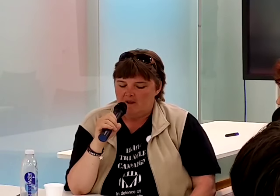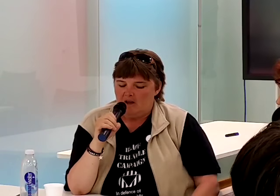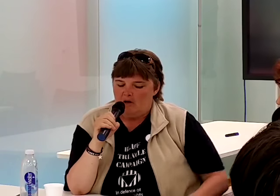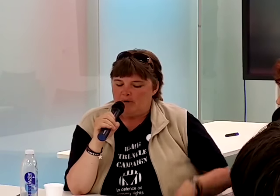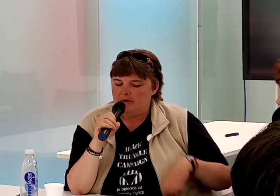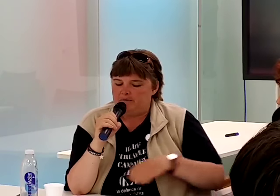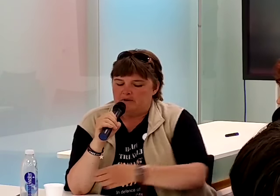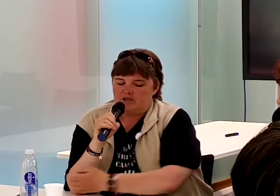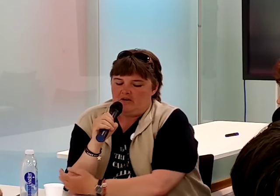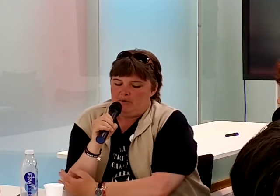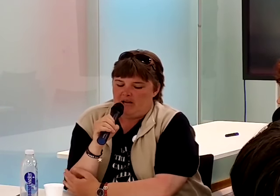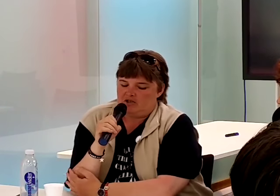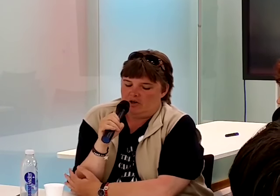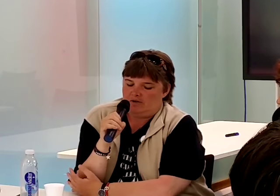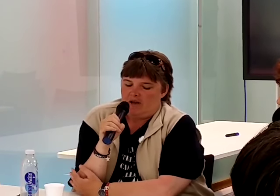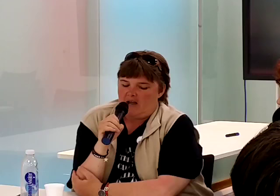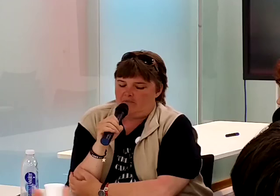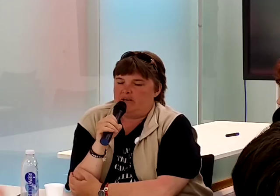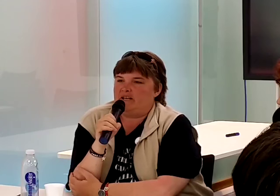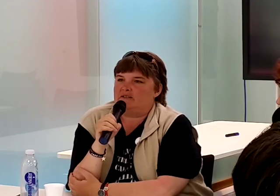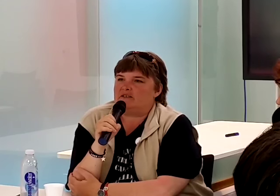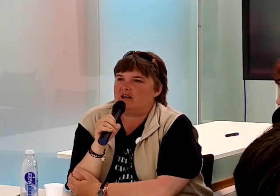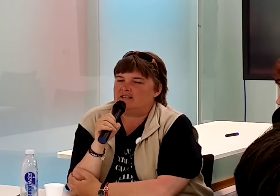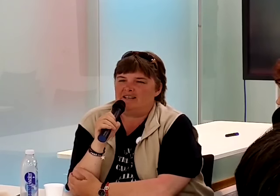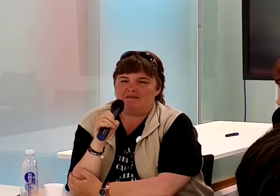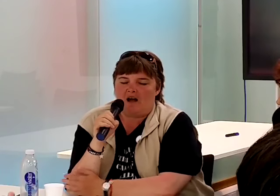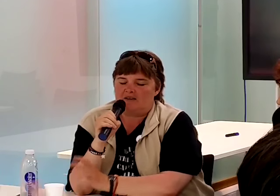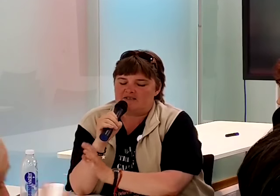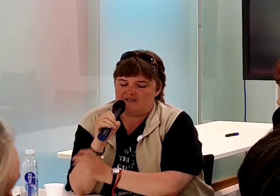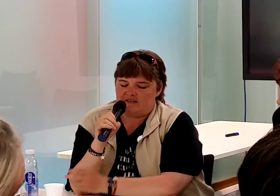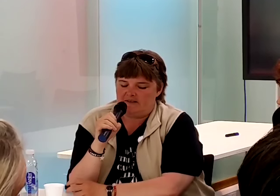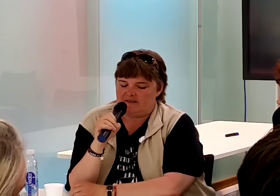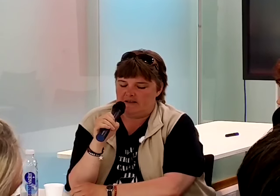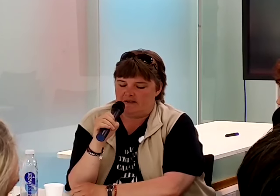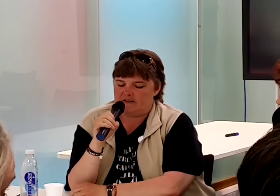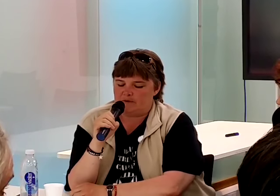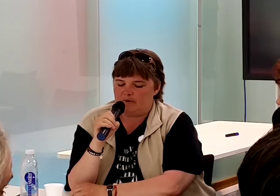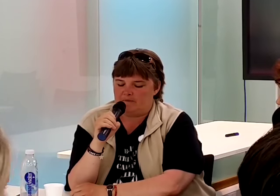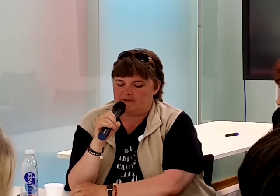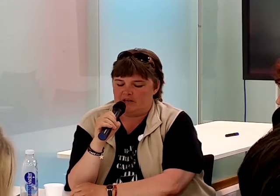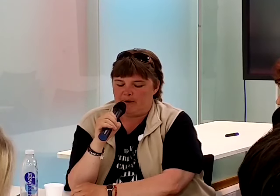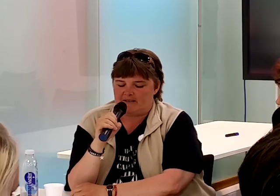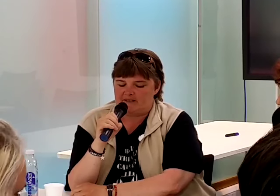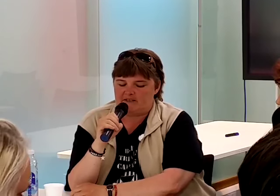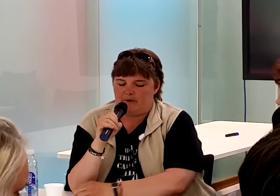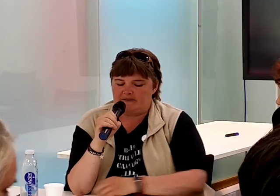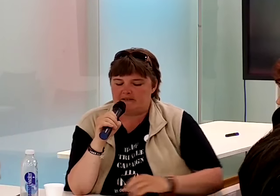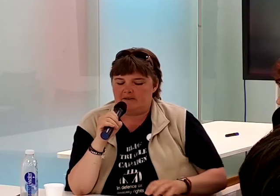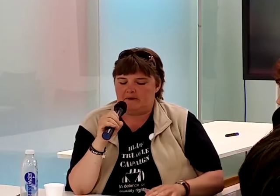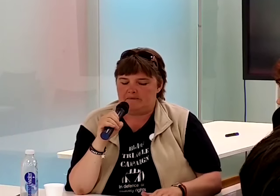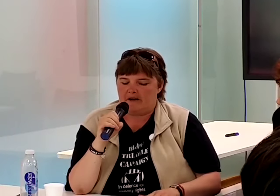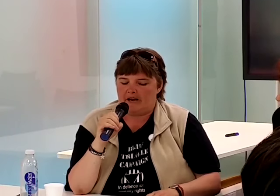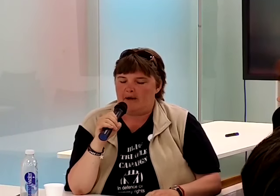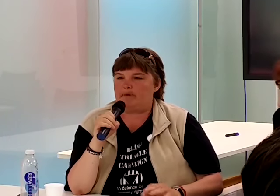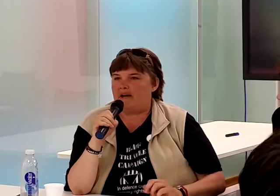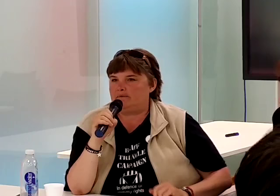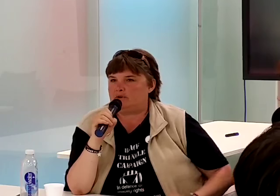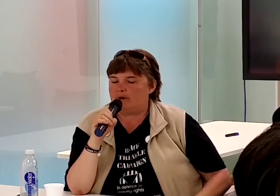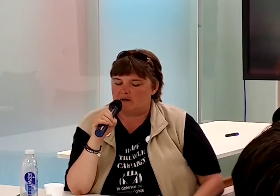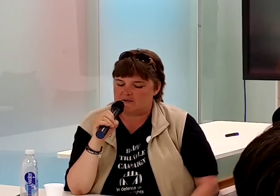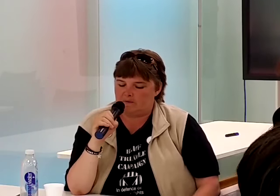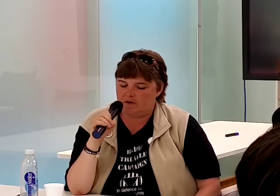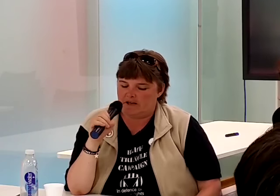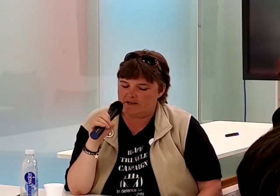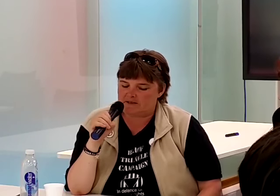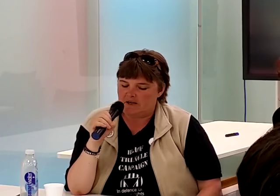leader. Both Jeremy and John have been in unstinting in their support for DPAC's Independent Living Fund